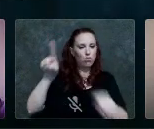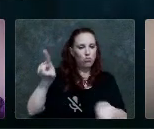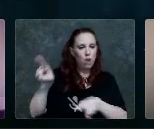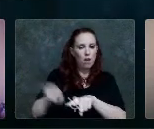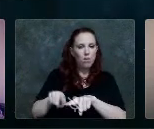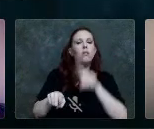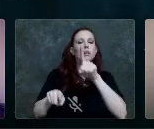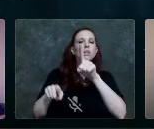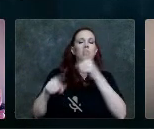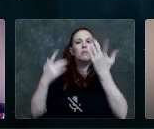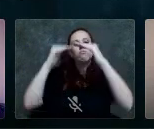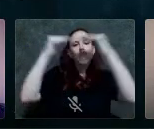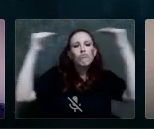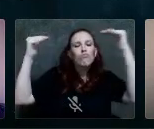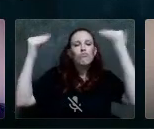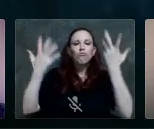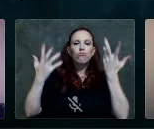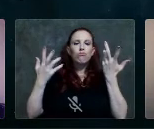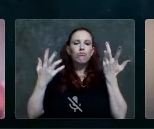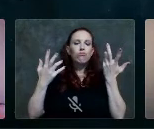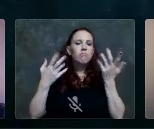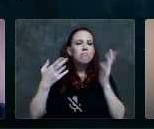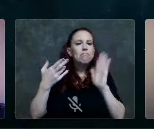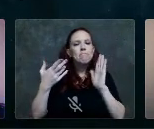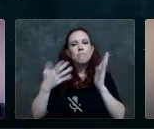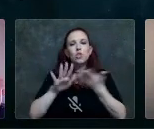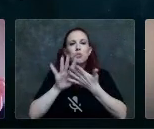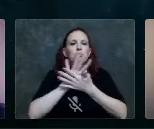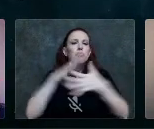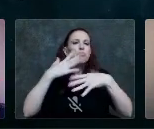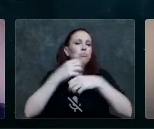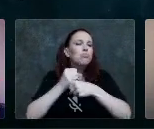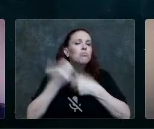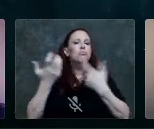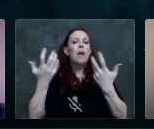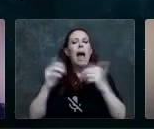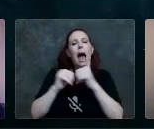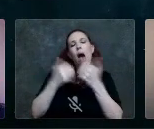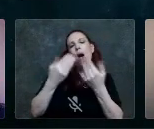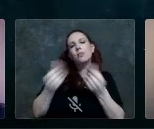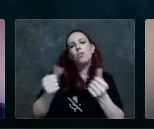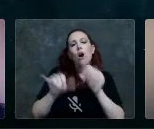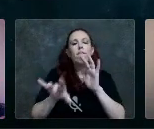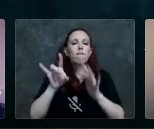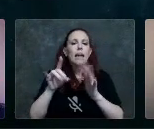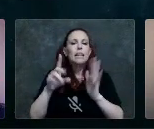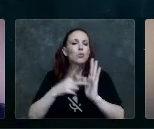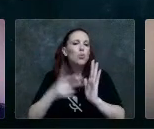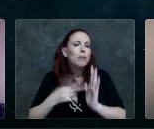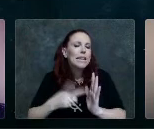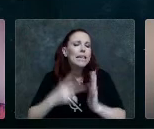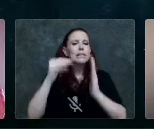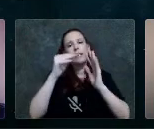verbal highlight or a sketch, or, here's how I would solve finding the duplicates in a list of numbers. I would